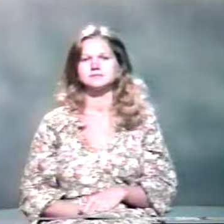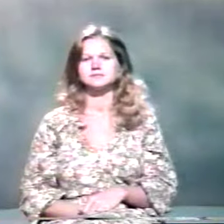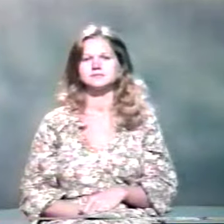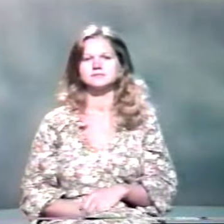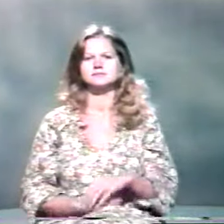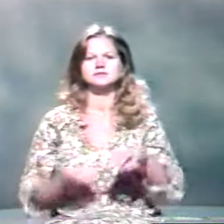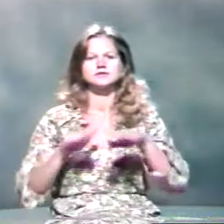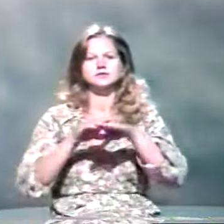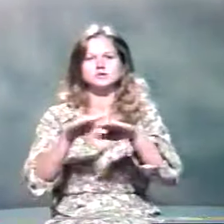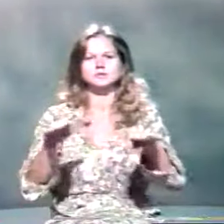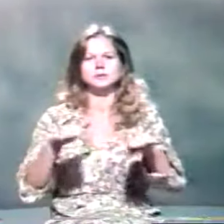Swimming.